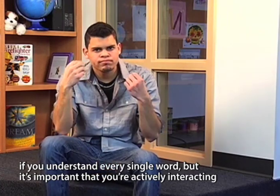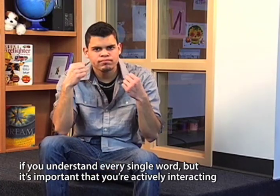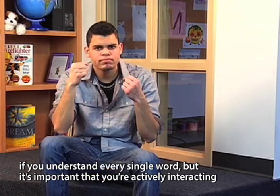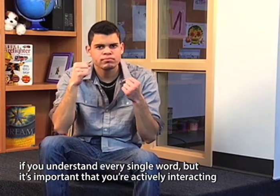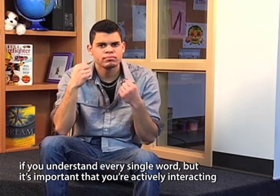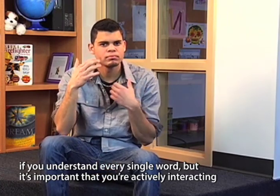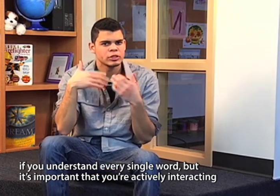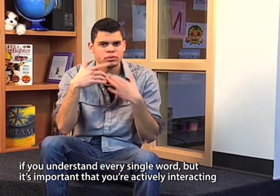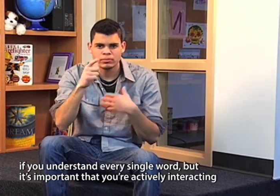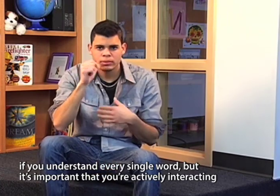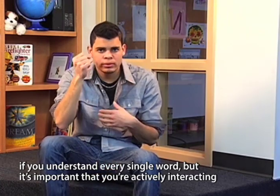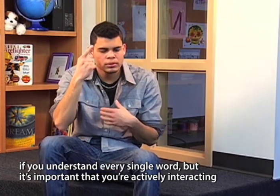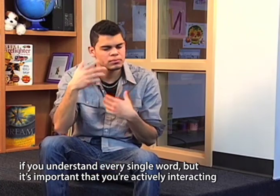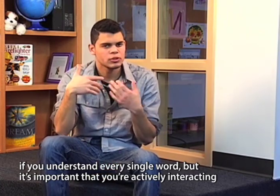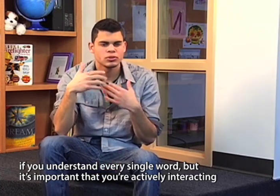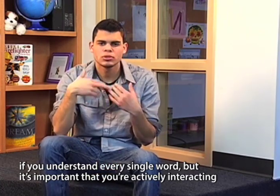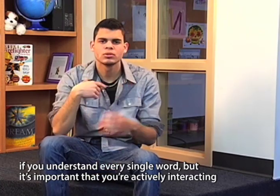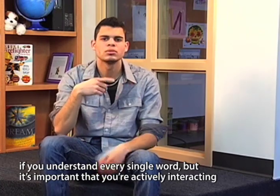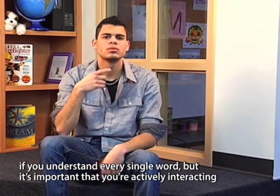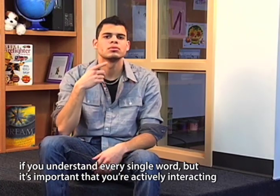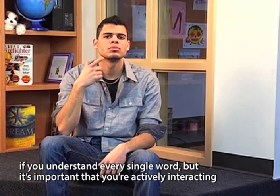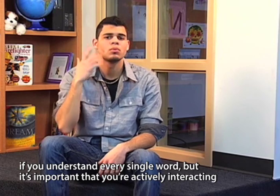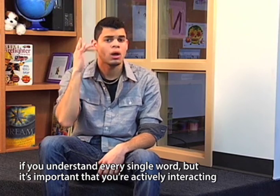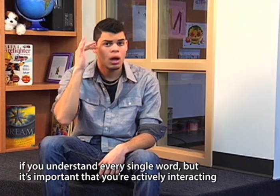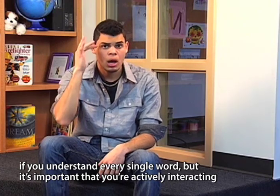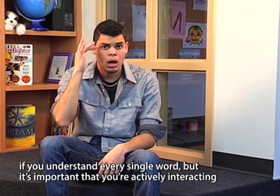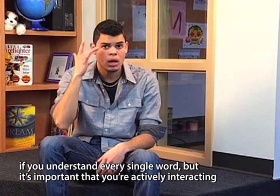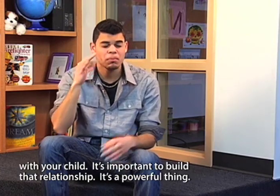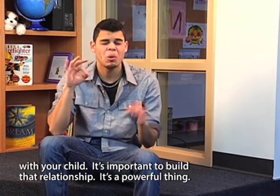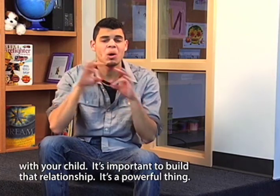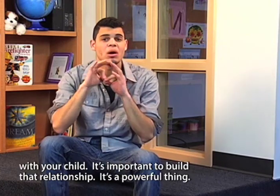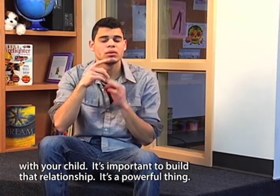you're actively interacting with your child.